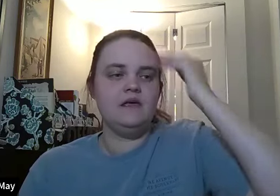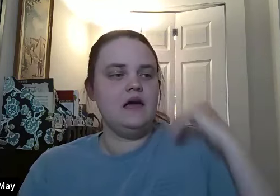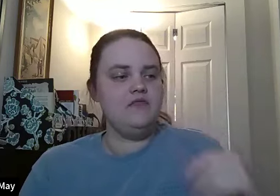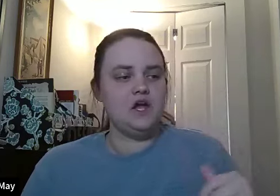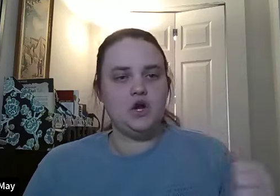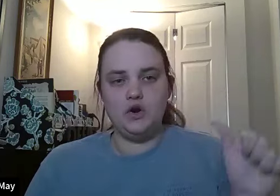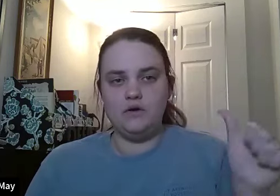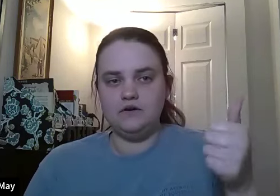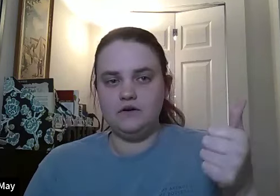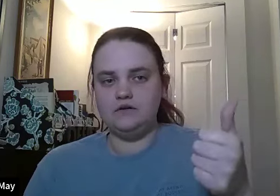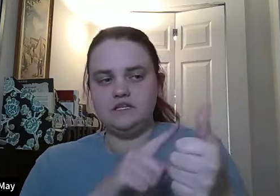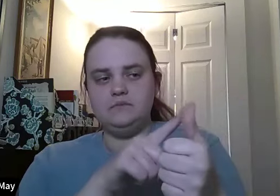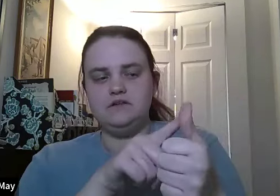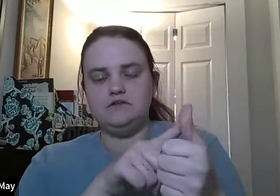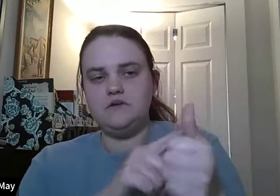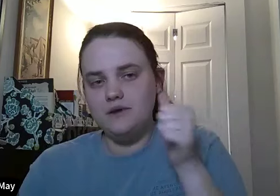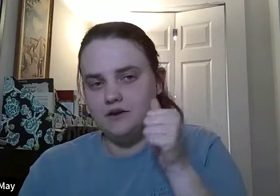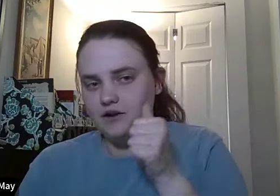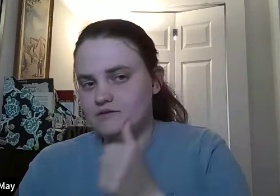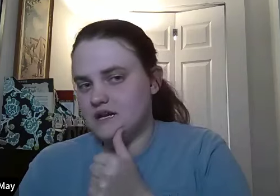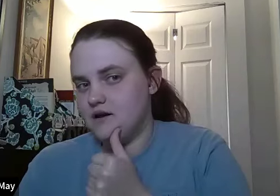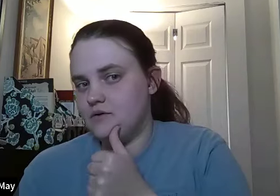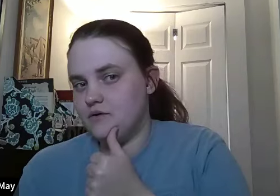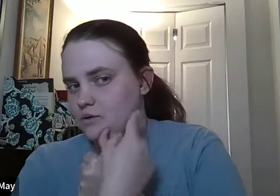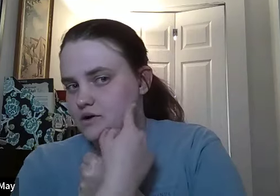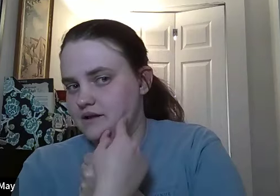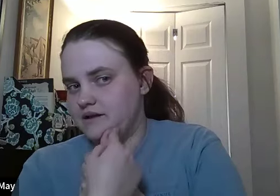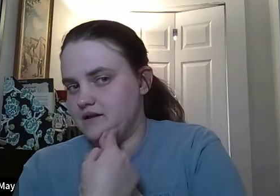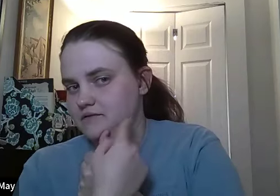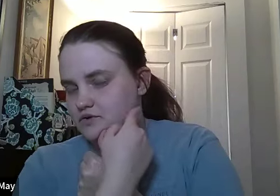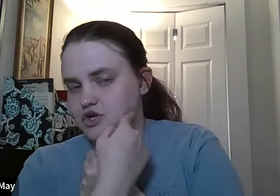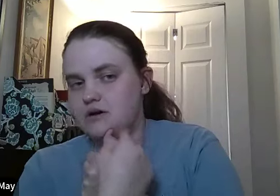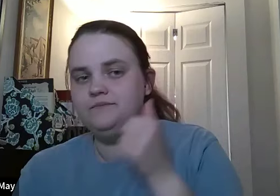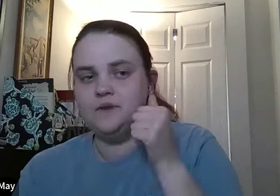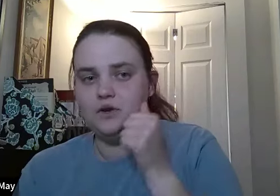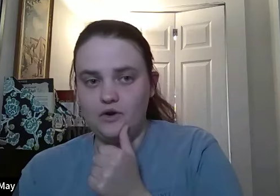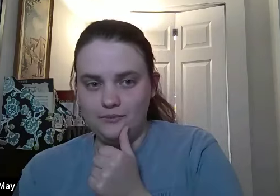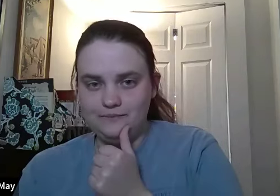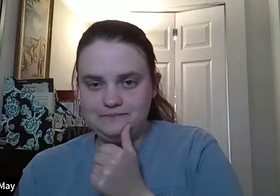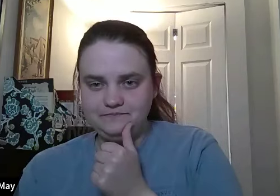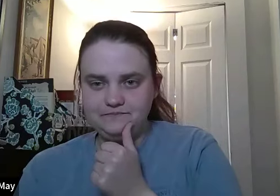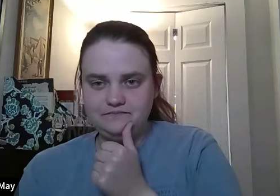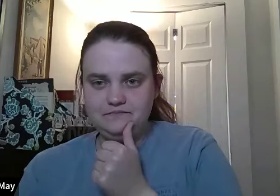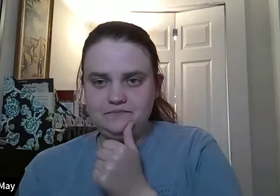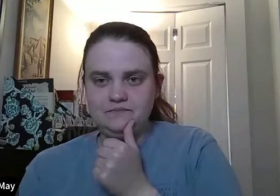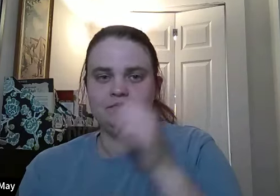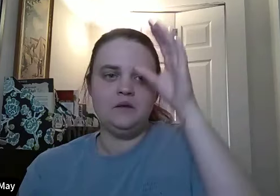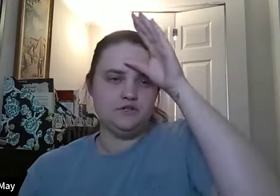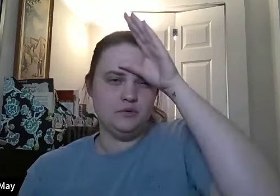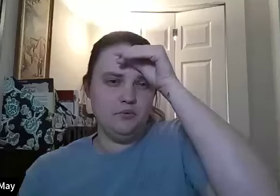And then girl. Girl is going to be your thumb and you're going to go down the corner, like kind of your jaw. Girl. So